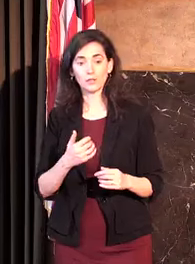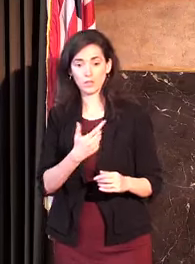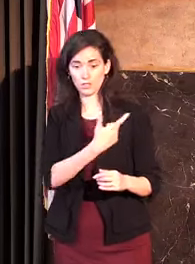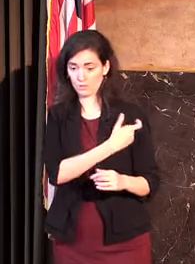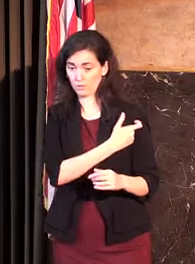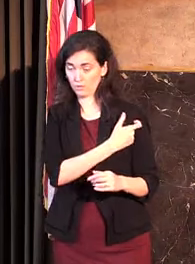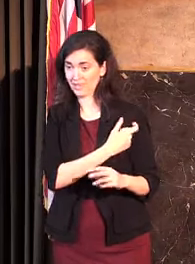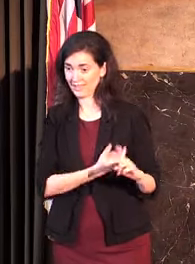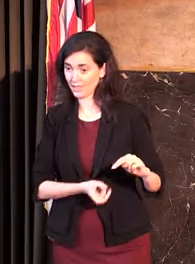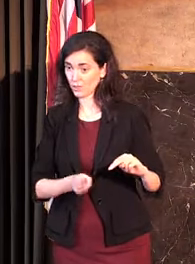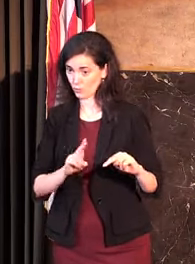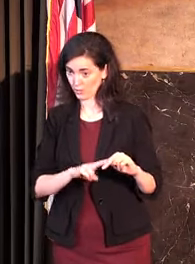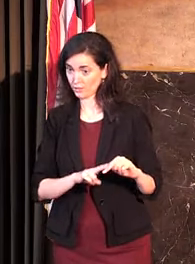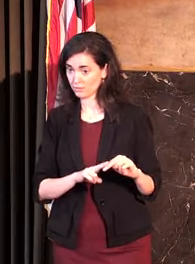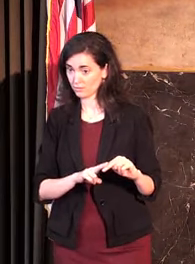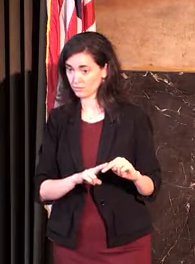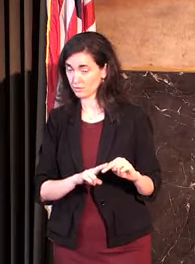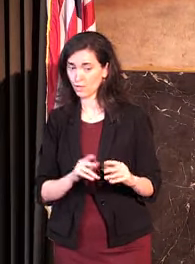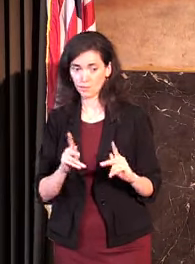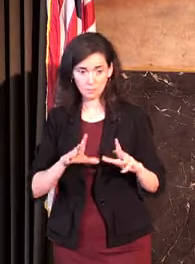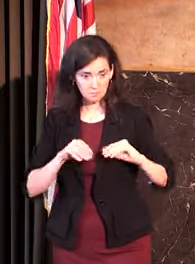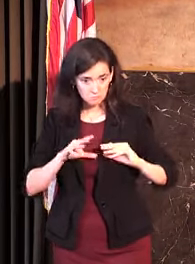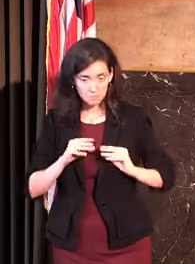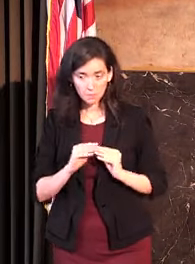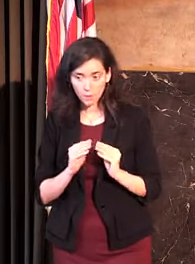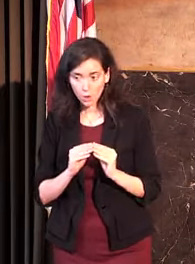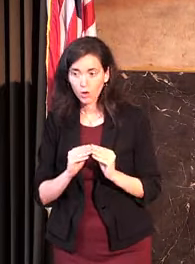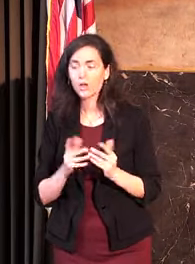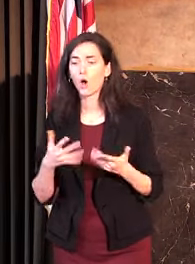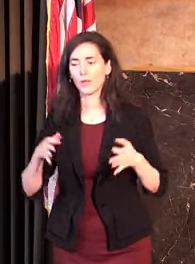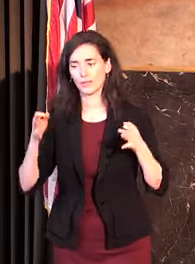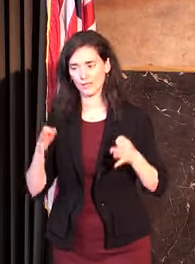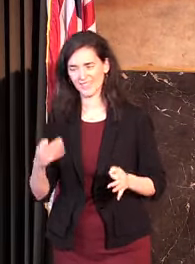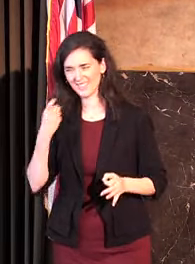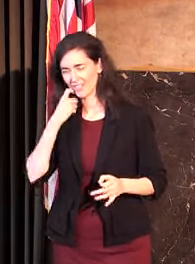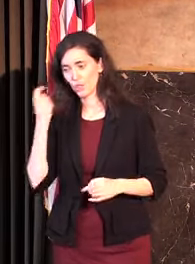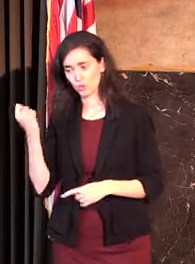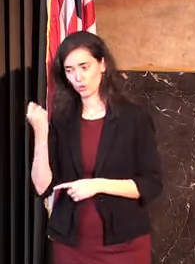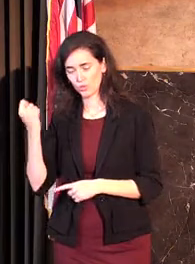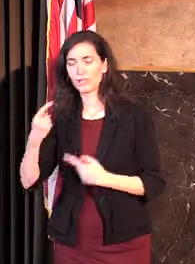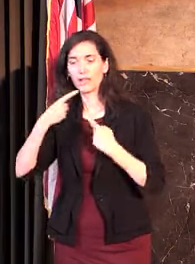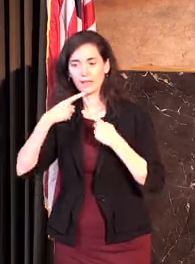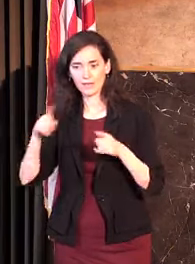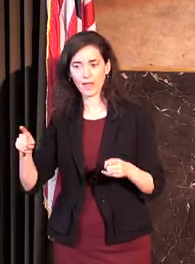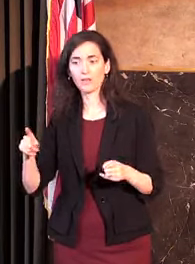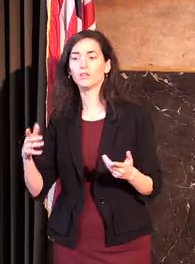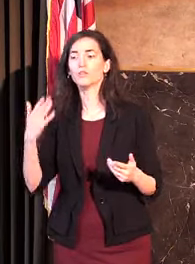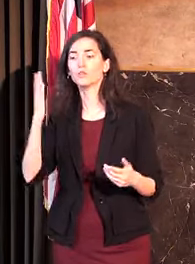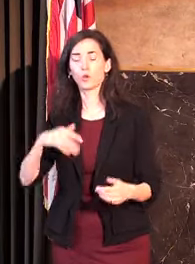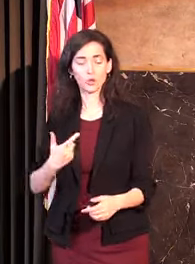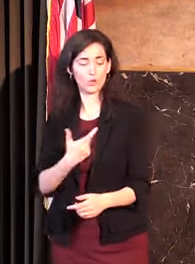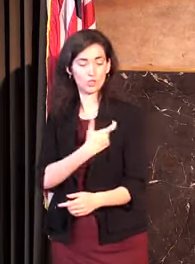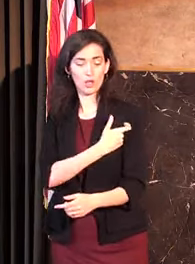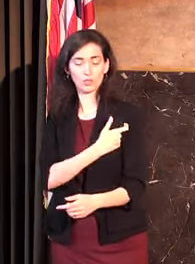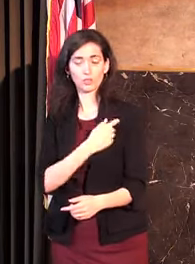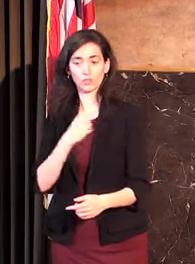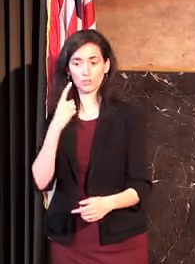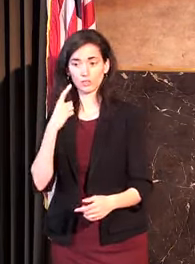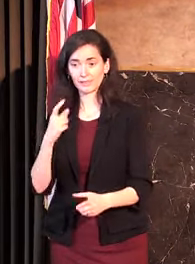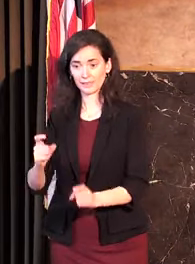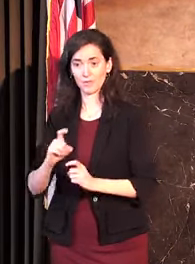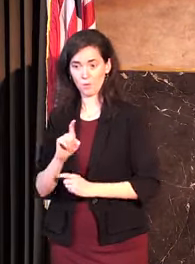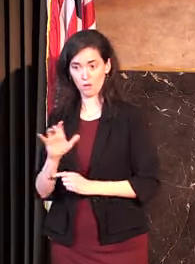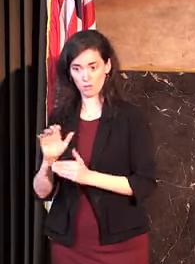we can, we have decided, and I think we announced on Tuesday, that we're extending the Shot for 100 program through the end of the